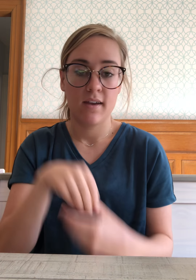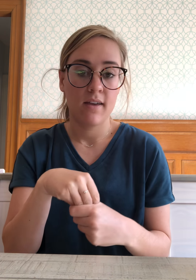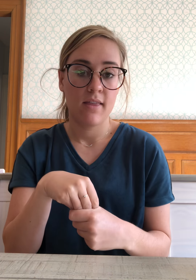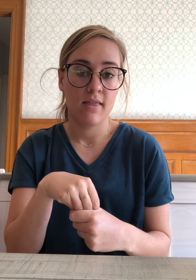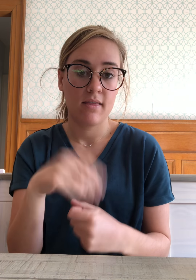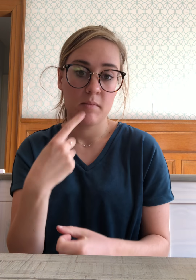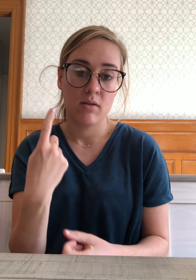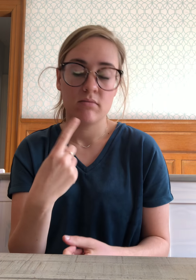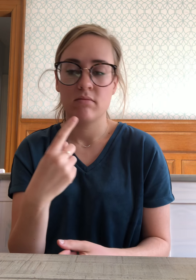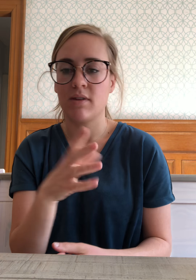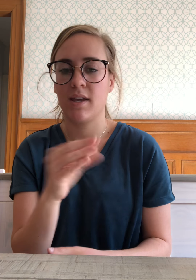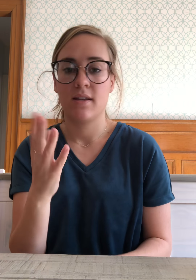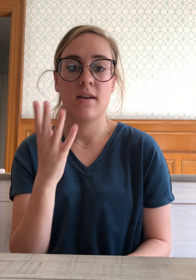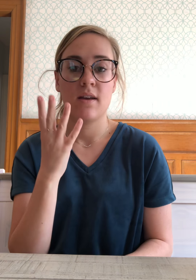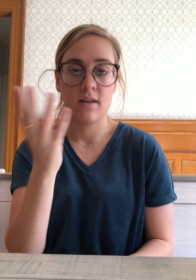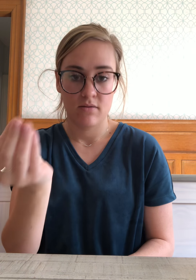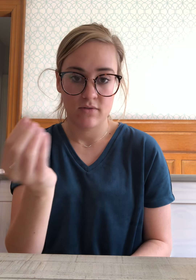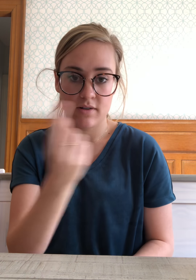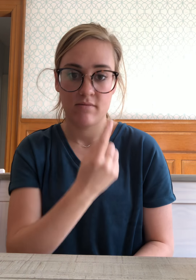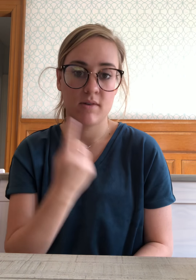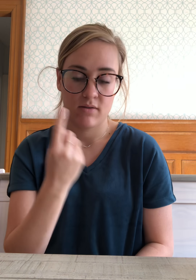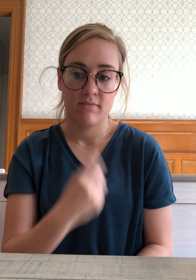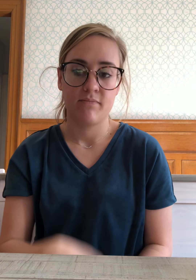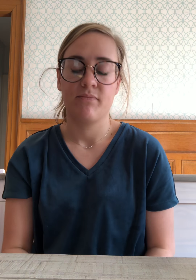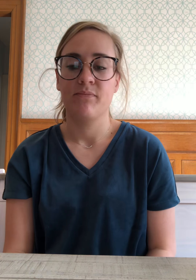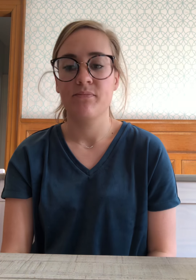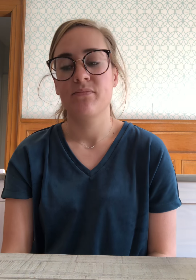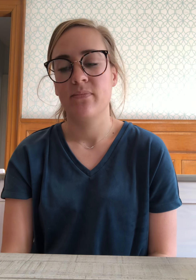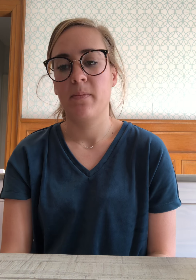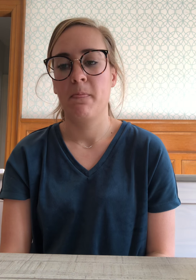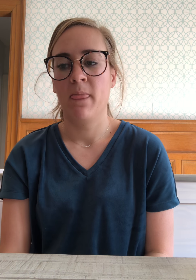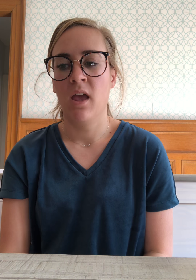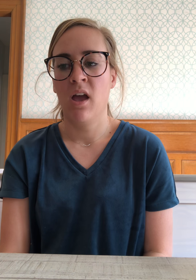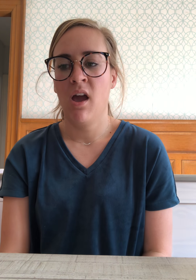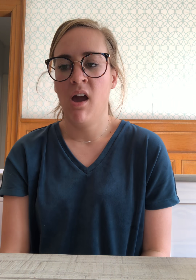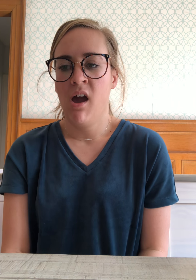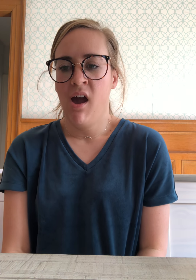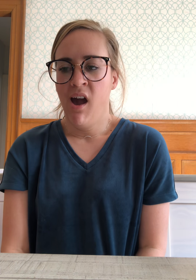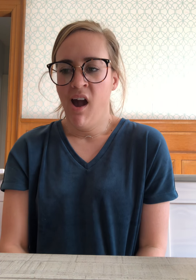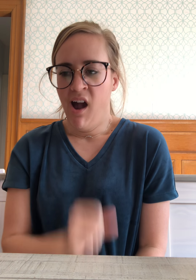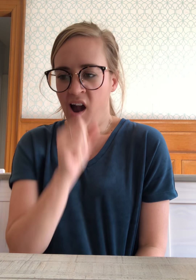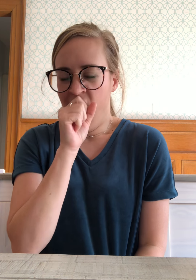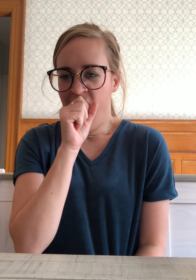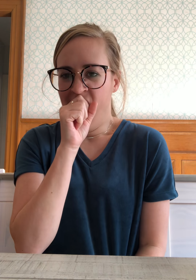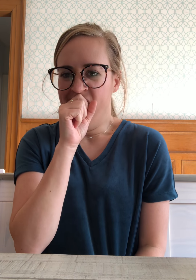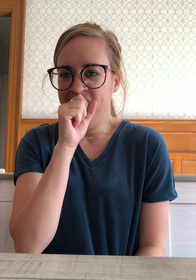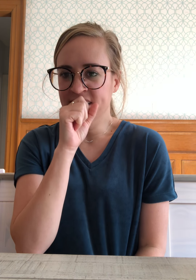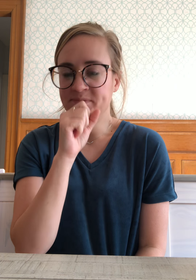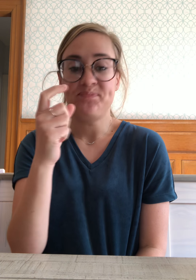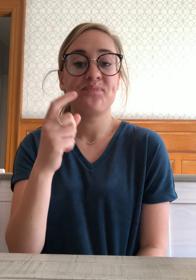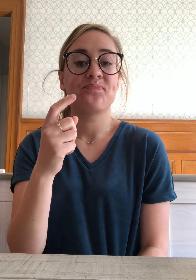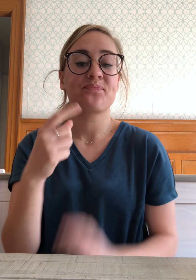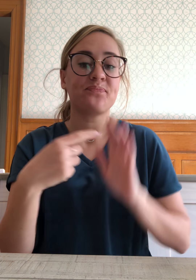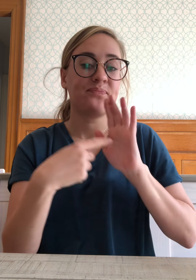have extraoral anchorage, anchorage outside of the mouth. An example of extraoral